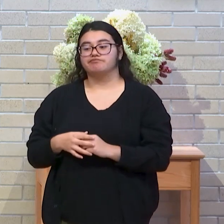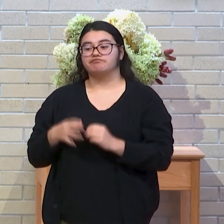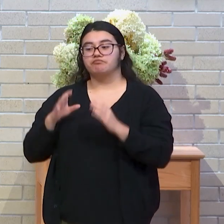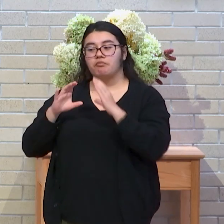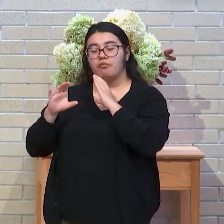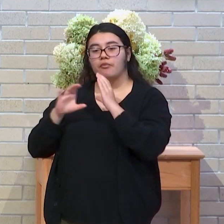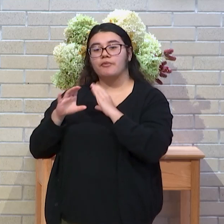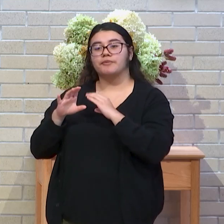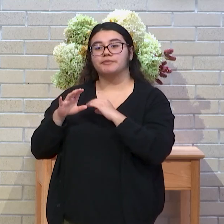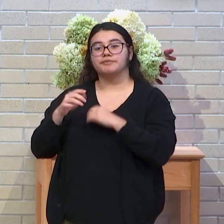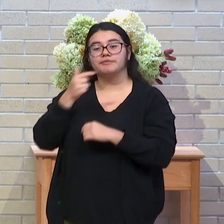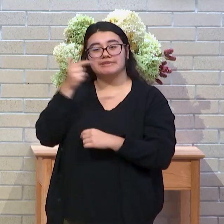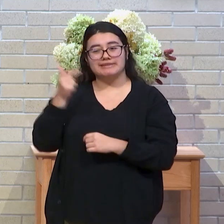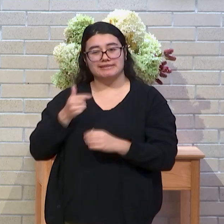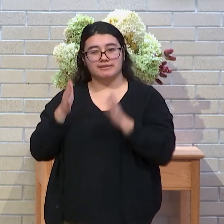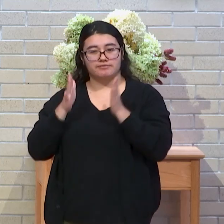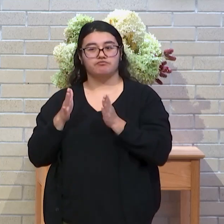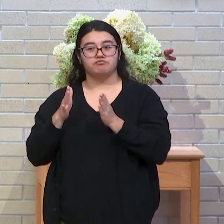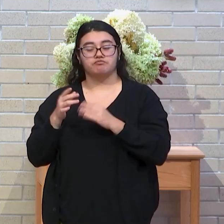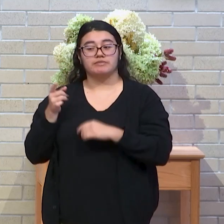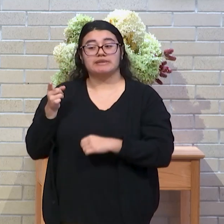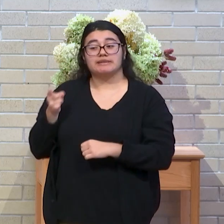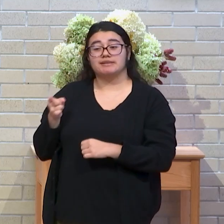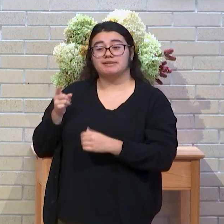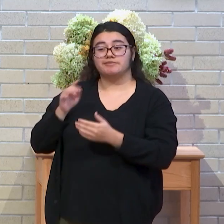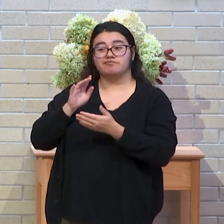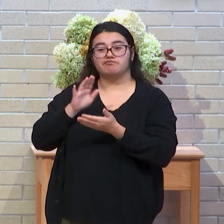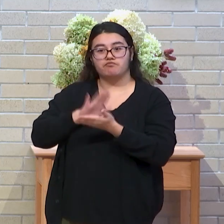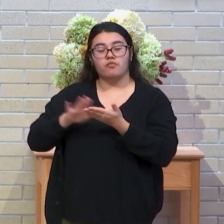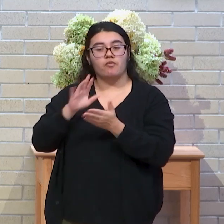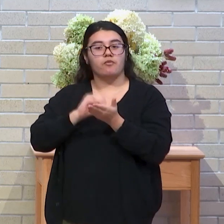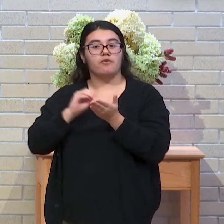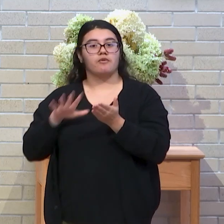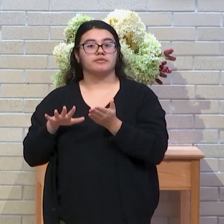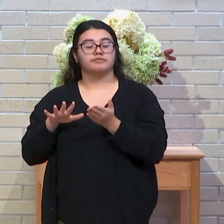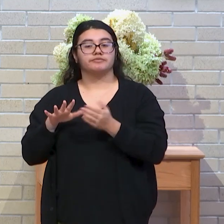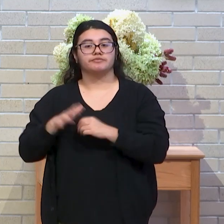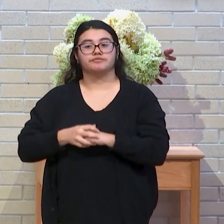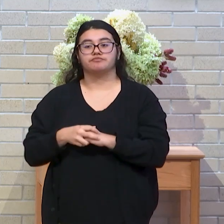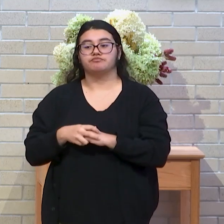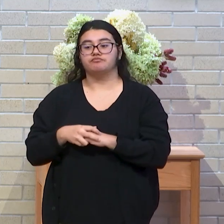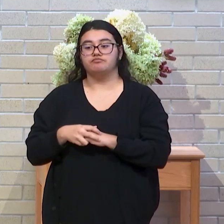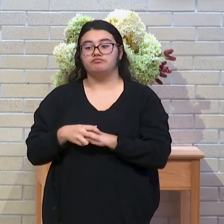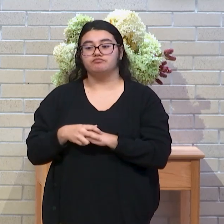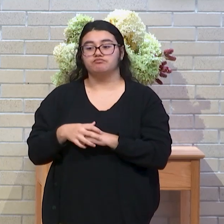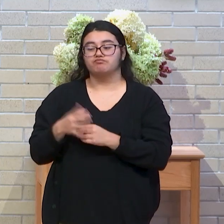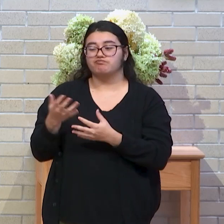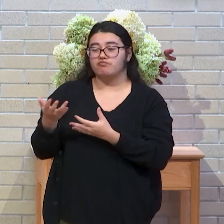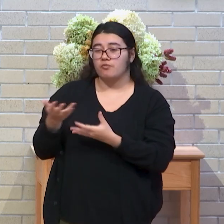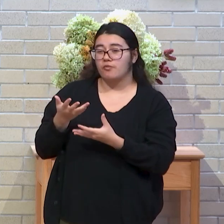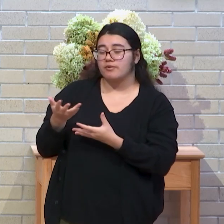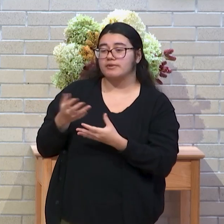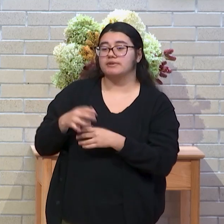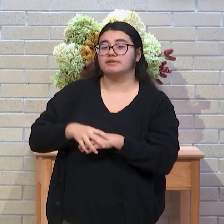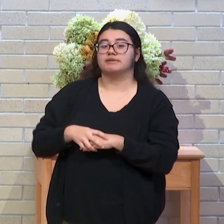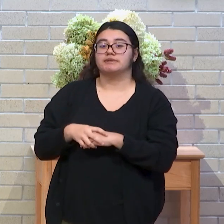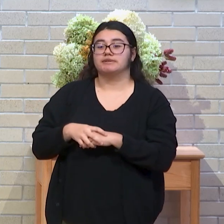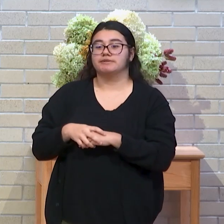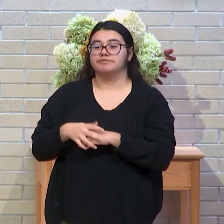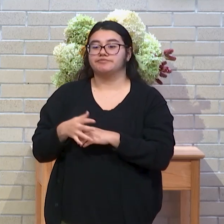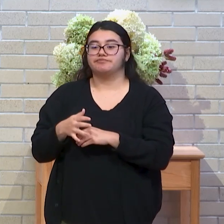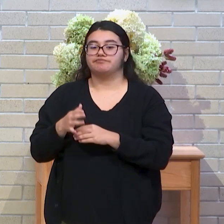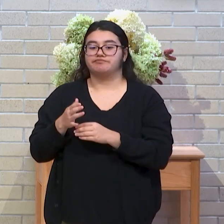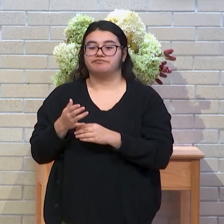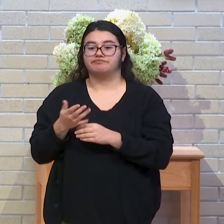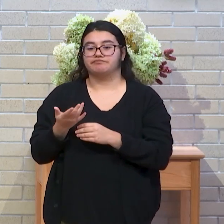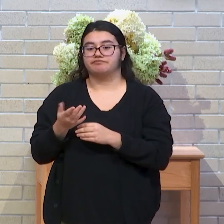college student at the University of Dar es Salaam who was heading home on the train for break. Adrian and I spent the meal getting to know him, listening to him talk about his studies